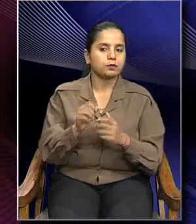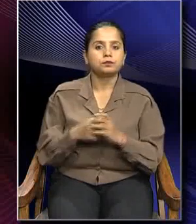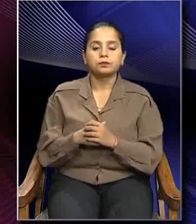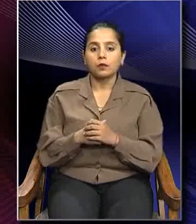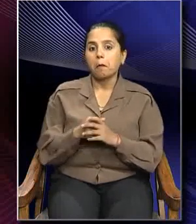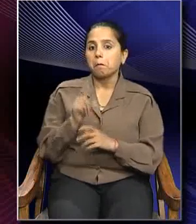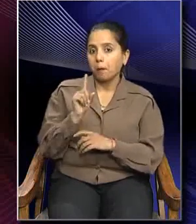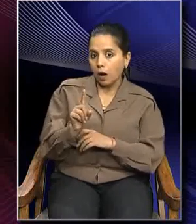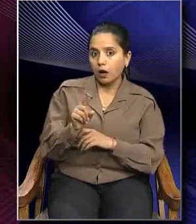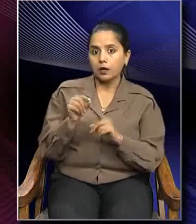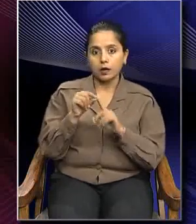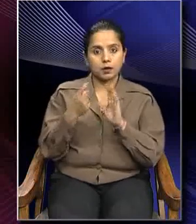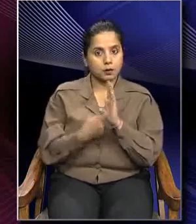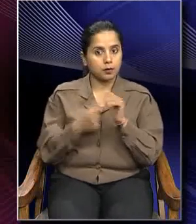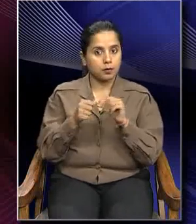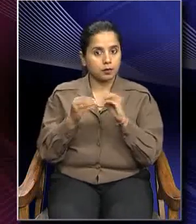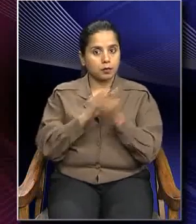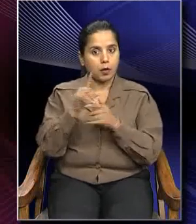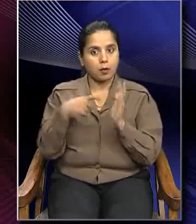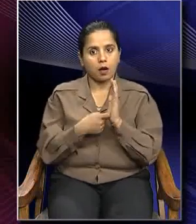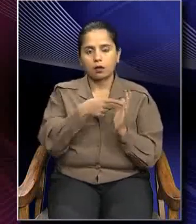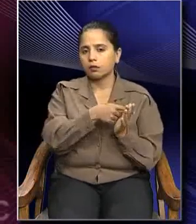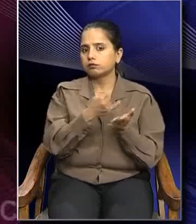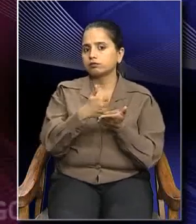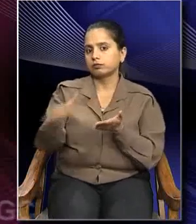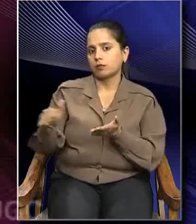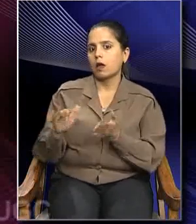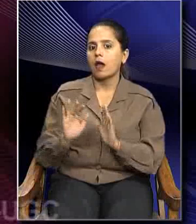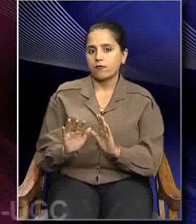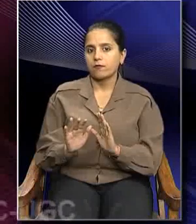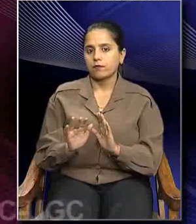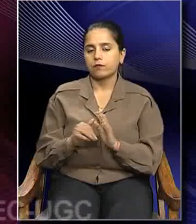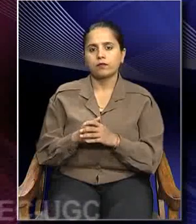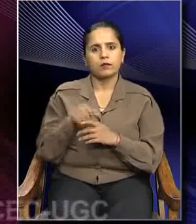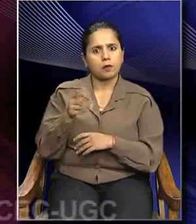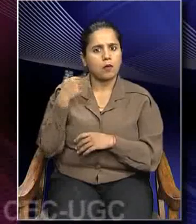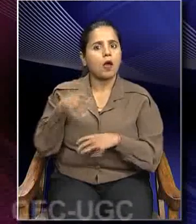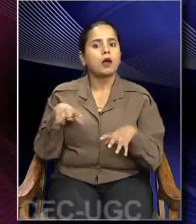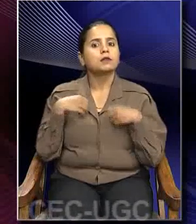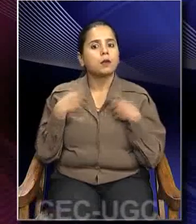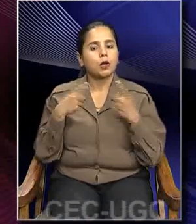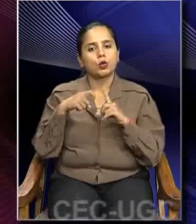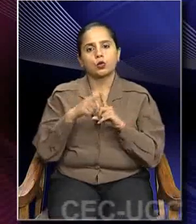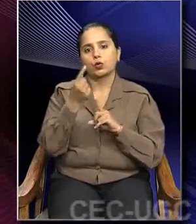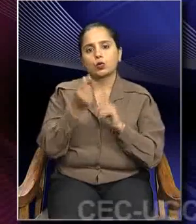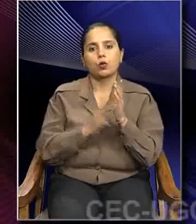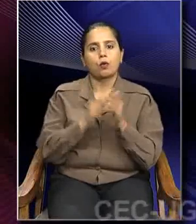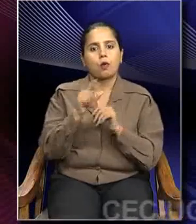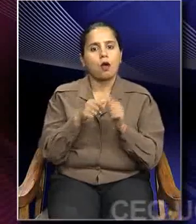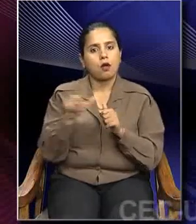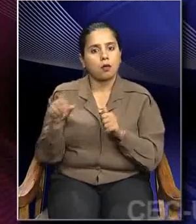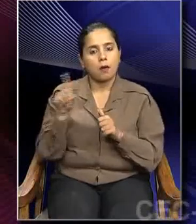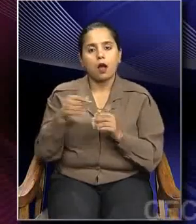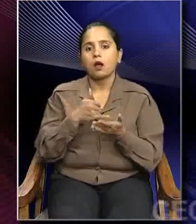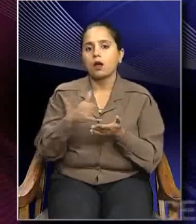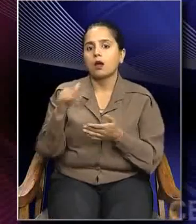though Prabhakar rejects it. So it was accepted by Kumaril, but it was